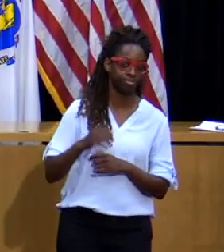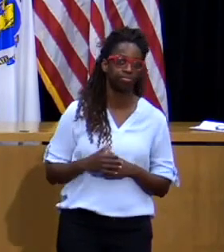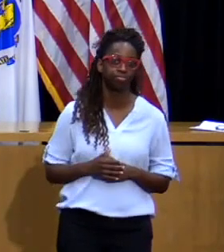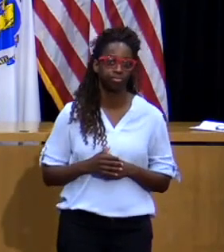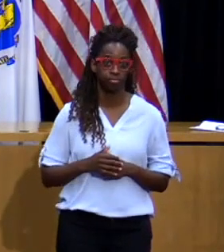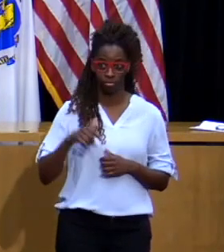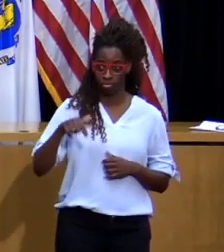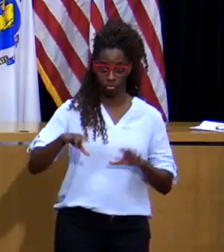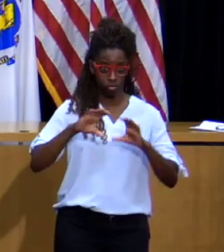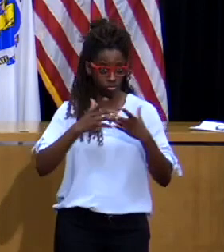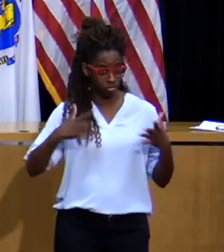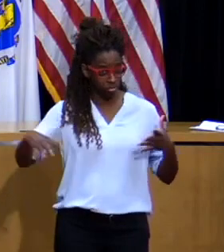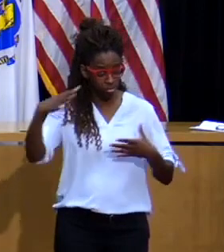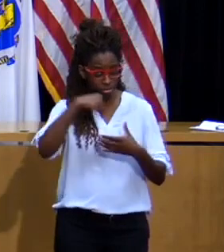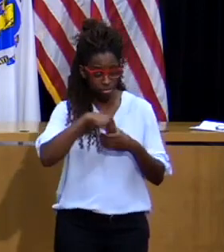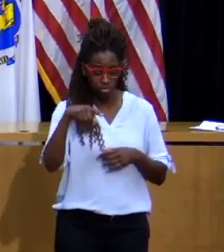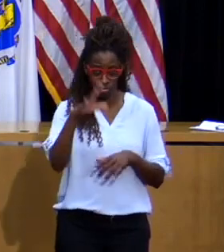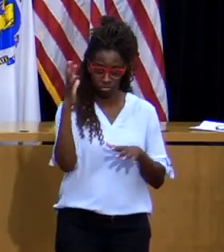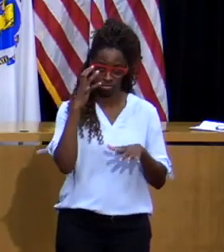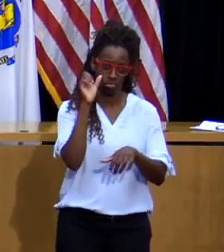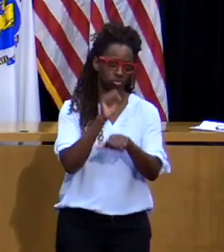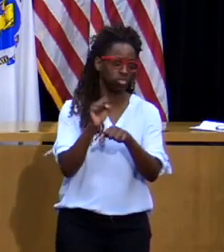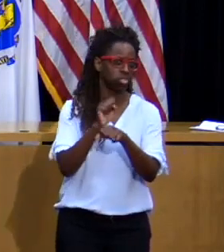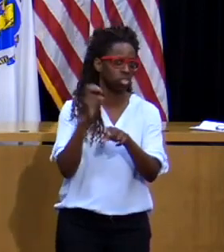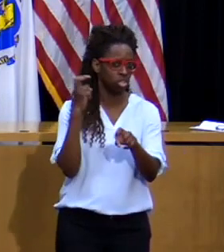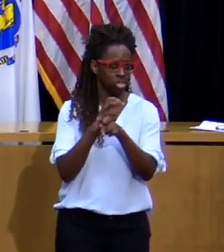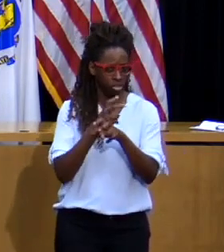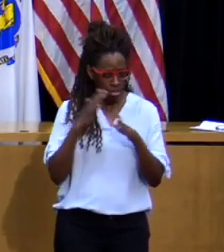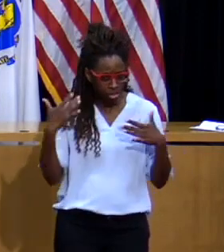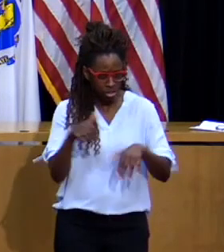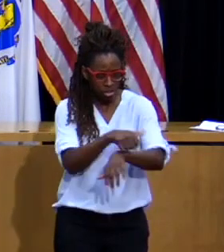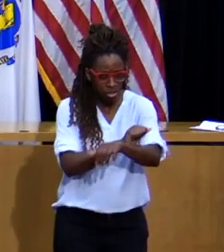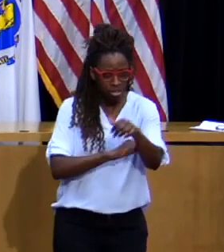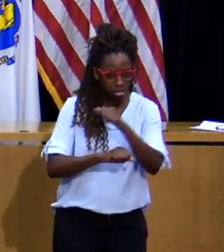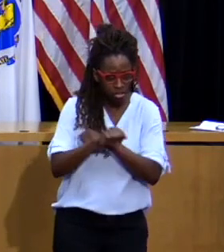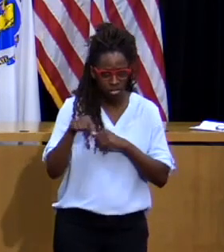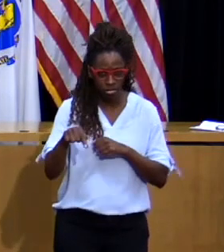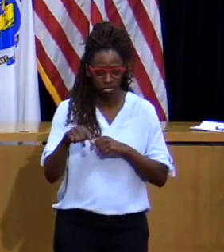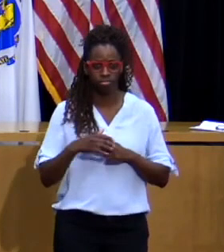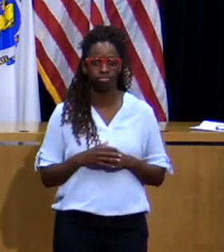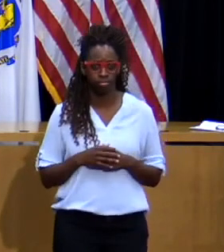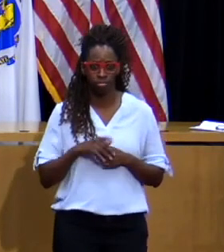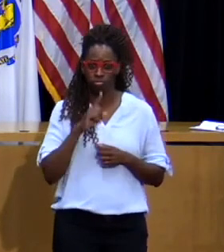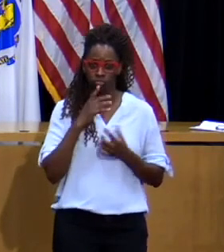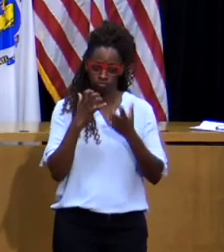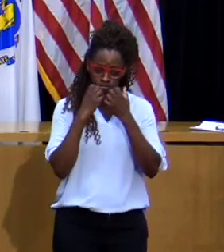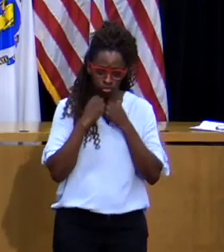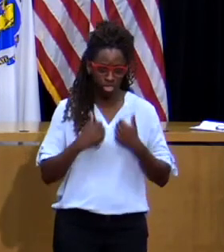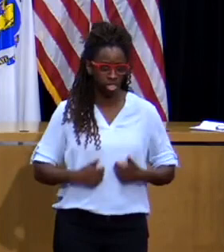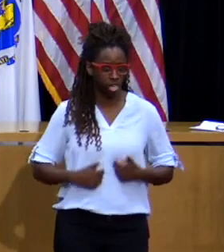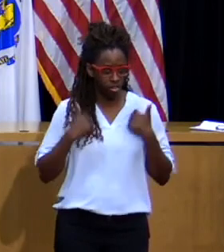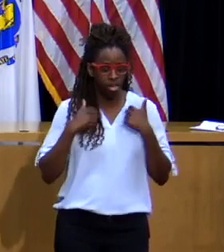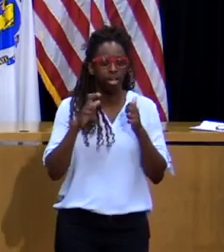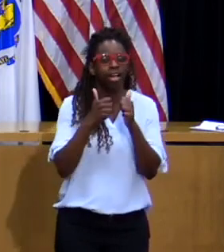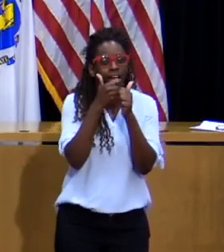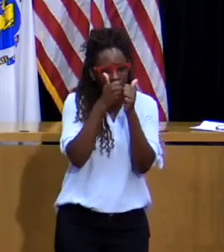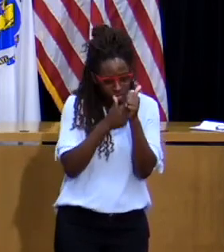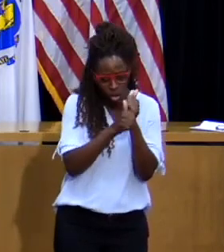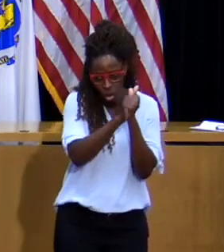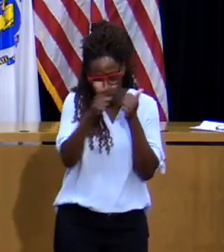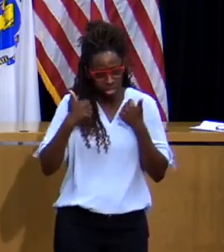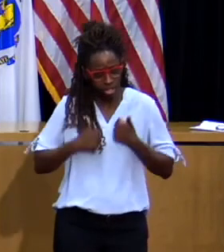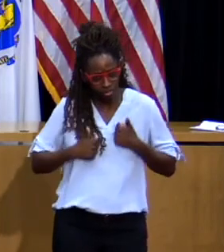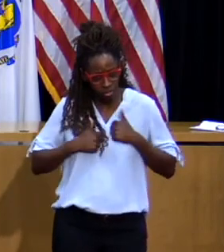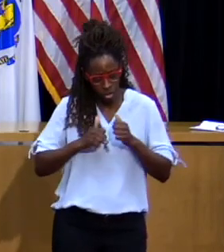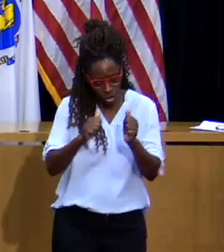worked hard to affirm the ultimate value of life, of every life. We are all aware